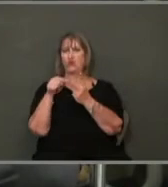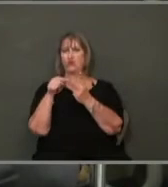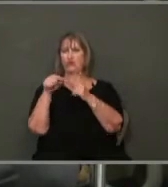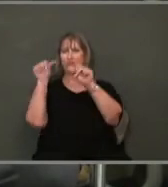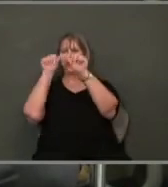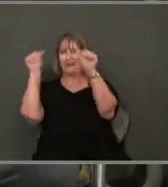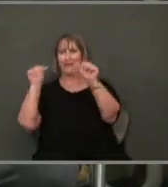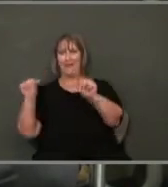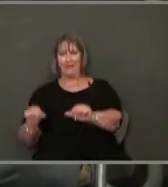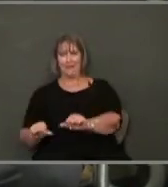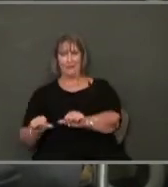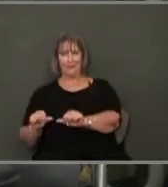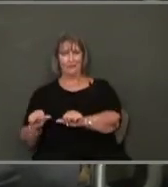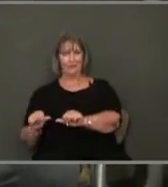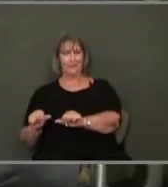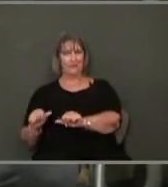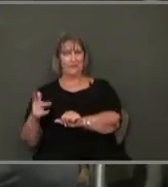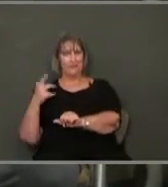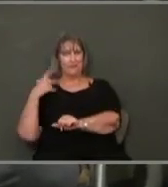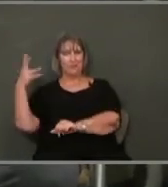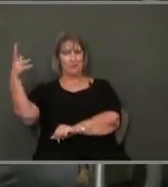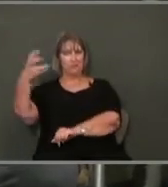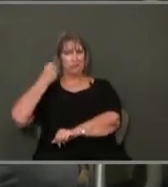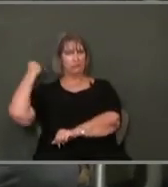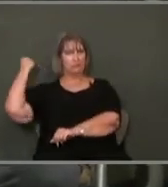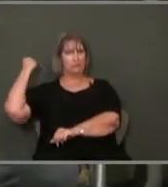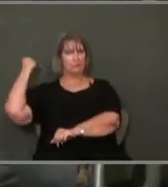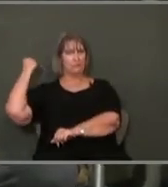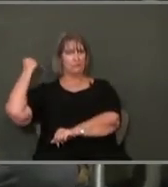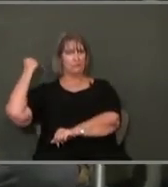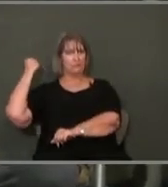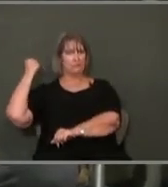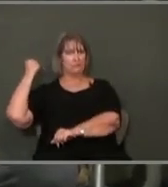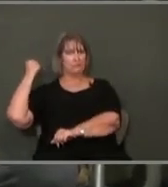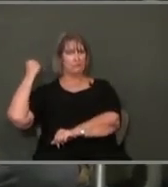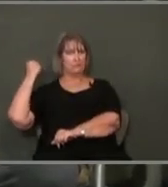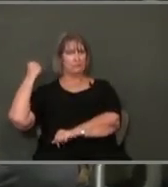city's taken down over the last 5 or 6 years.